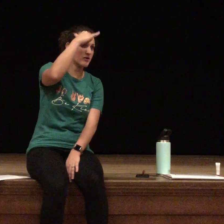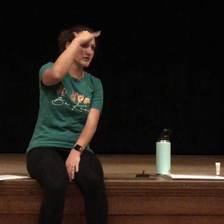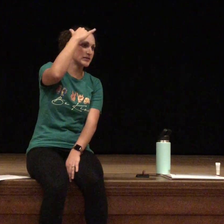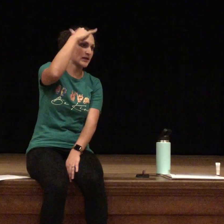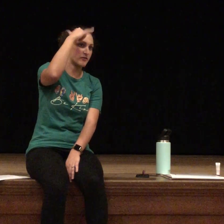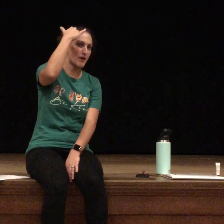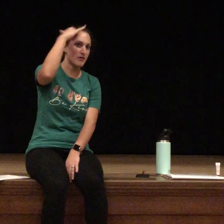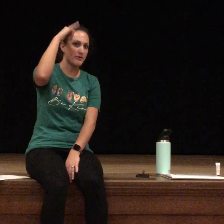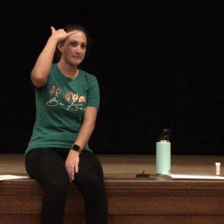This is time for buffalo.